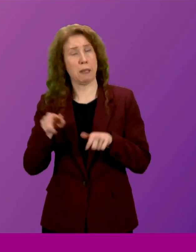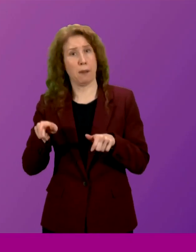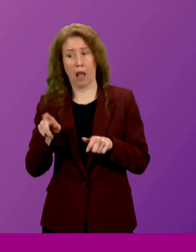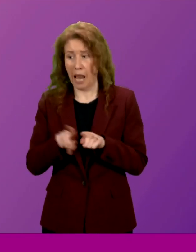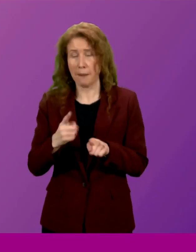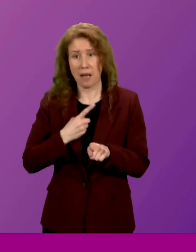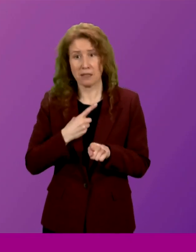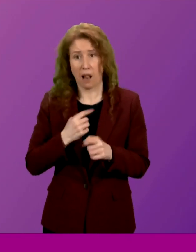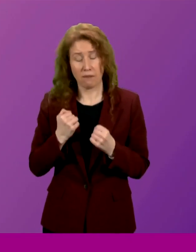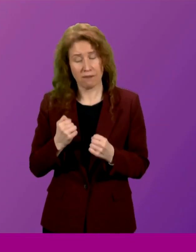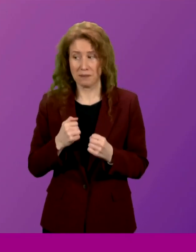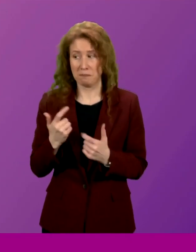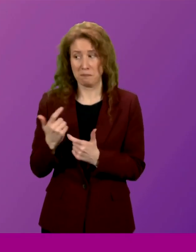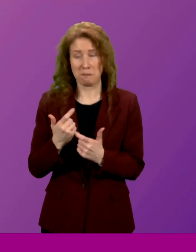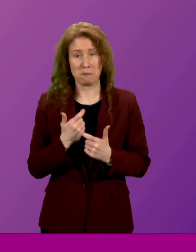like myself,